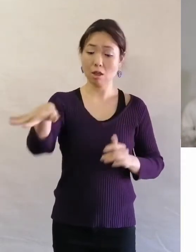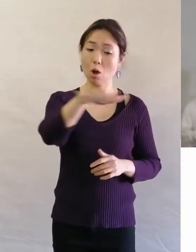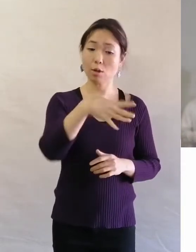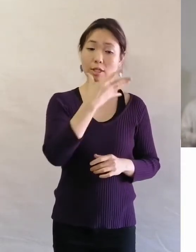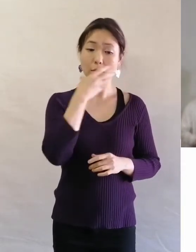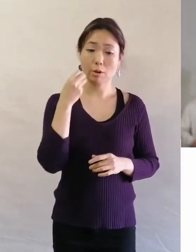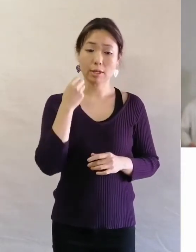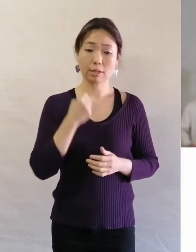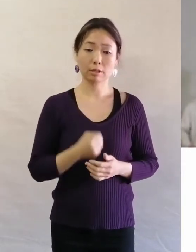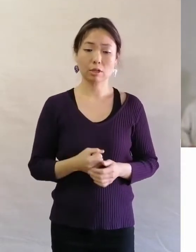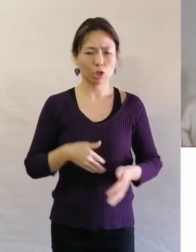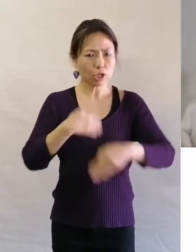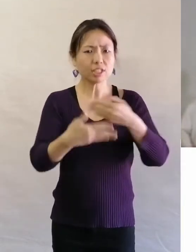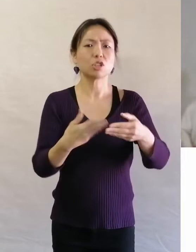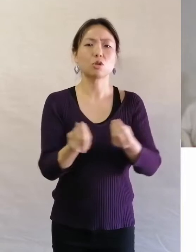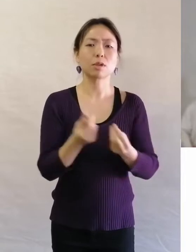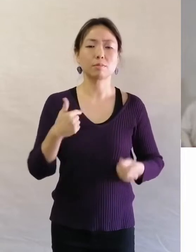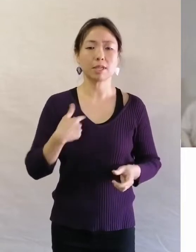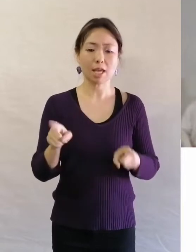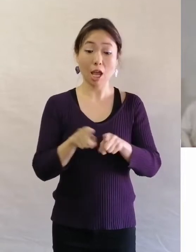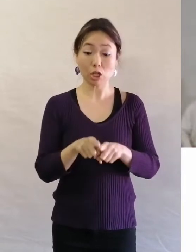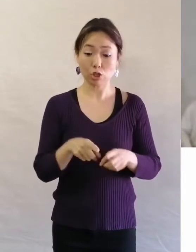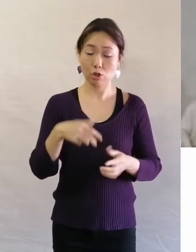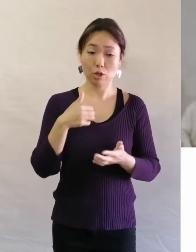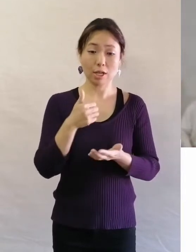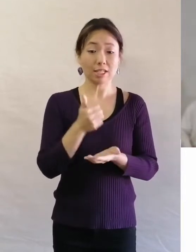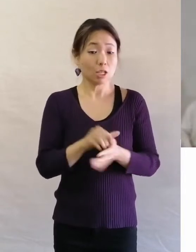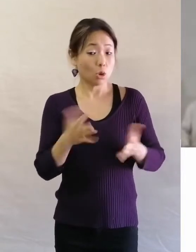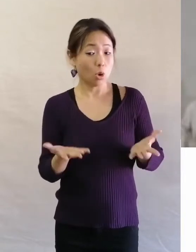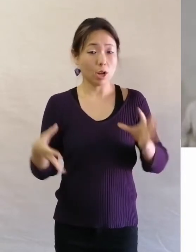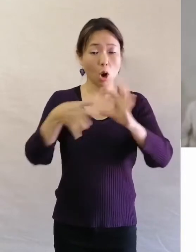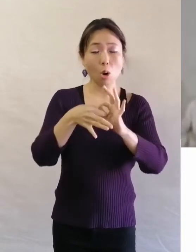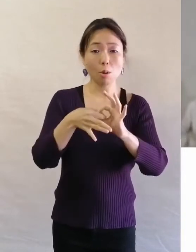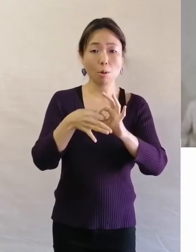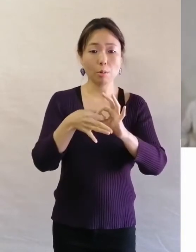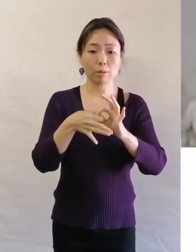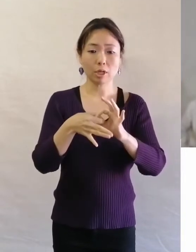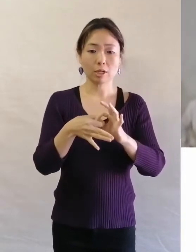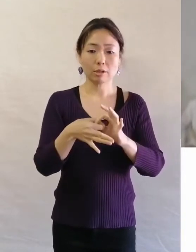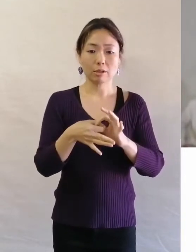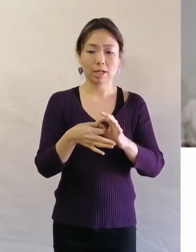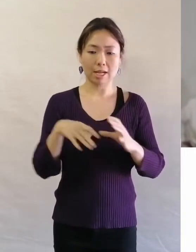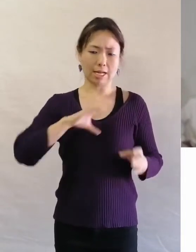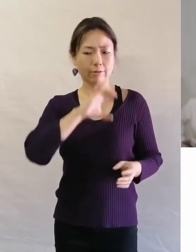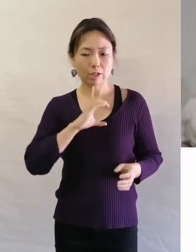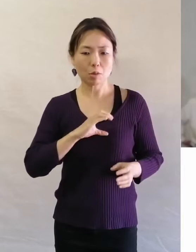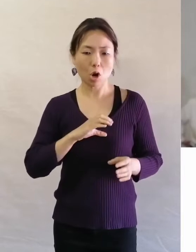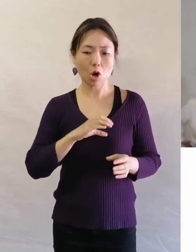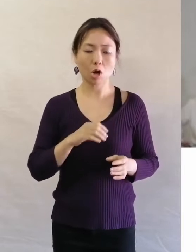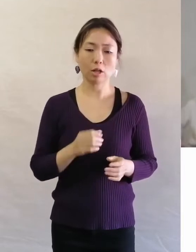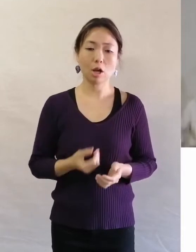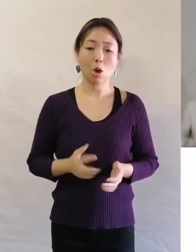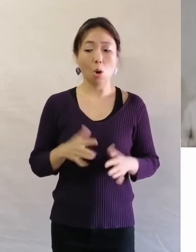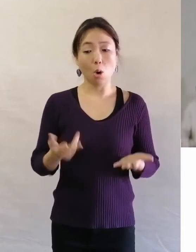Spirit. Continue with me as you grab your seats, or if you are at home, you can get comfortable in your couch or